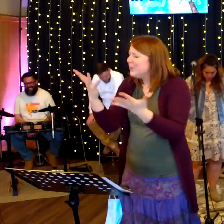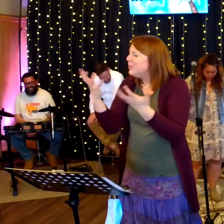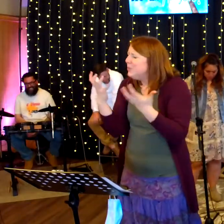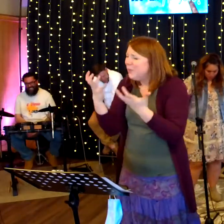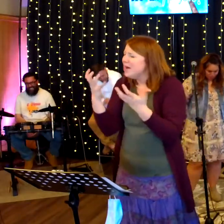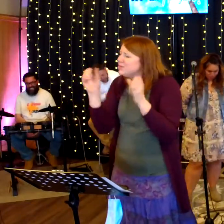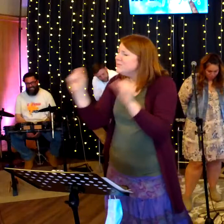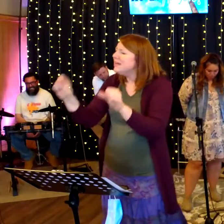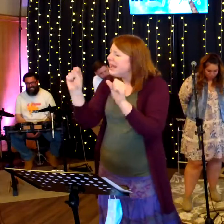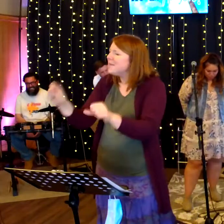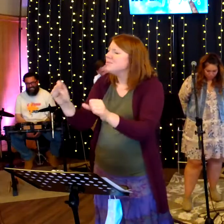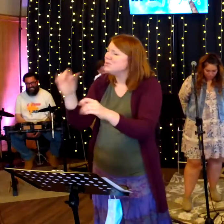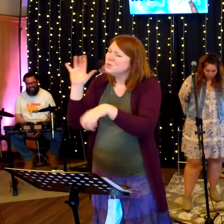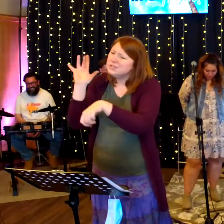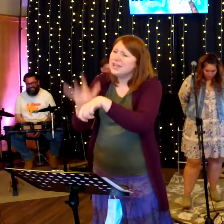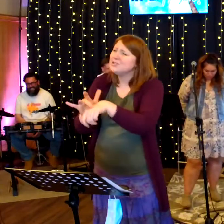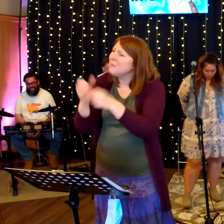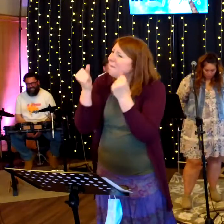be able to